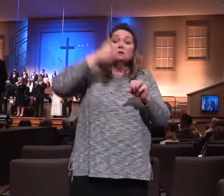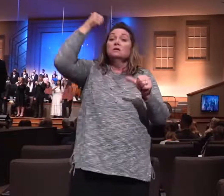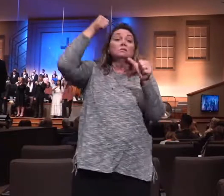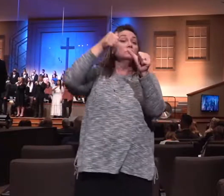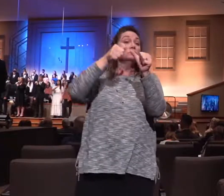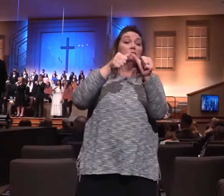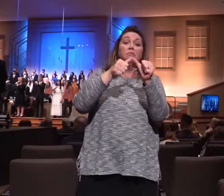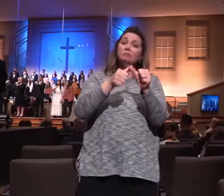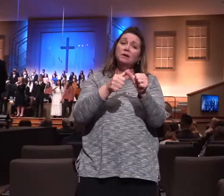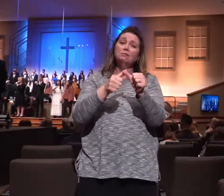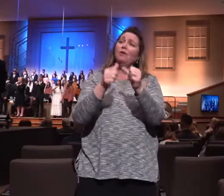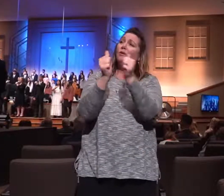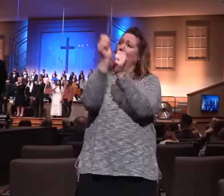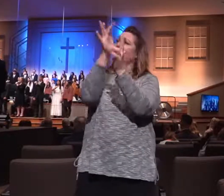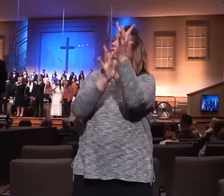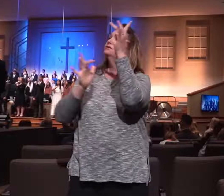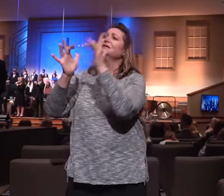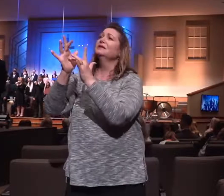alone.